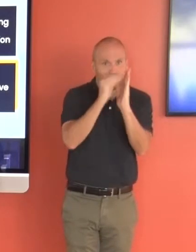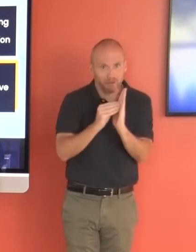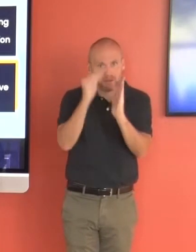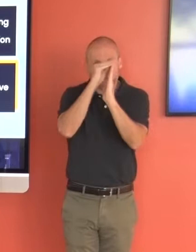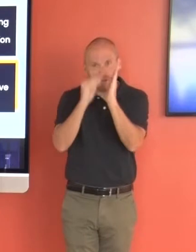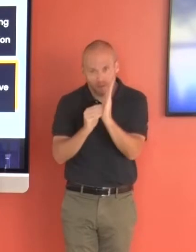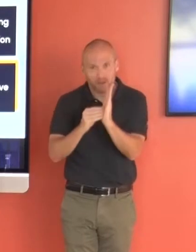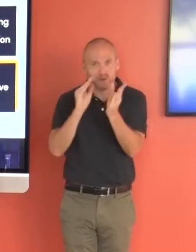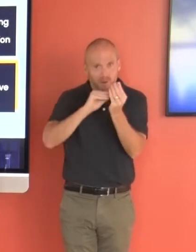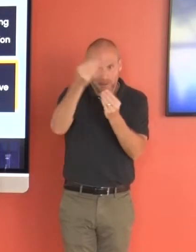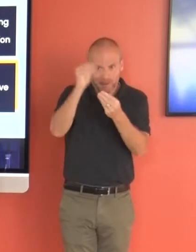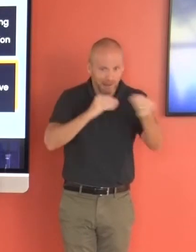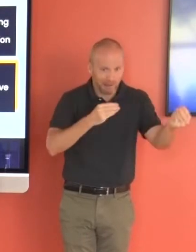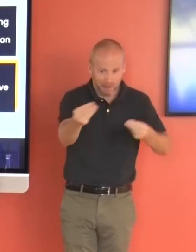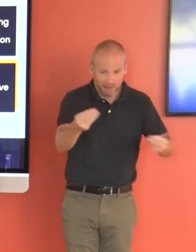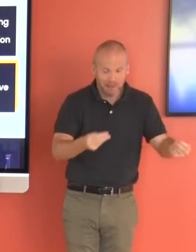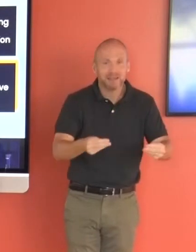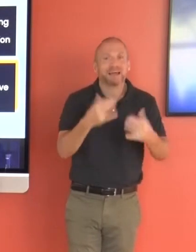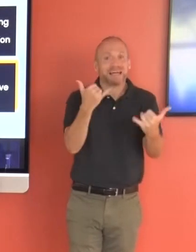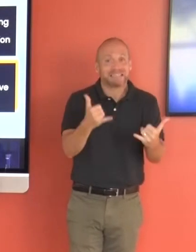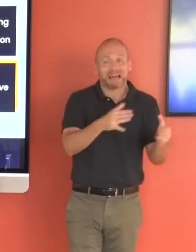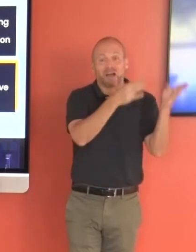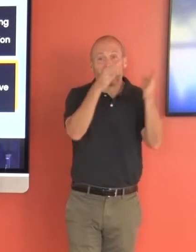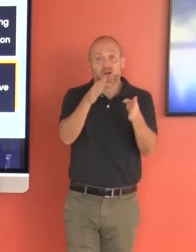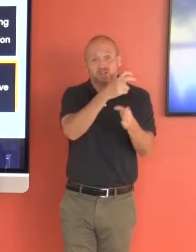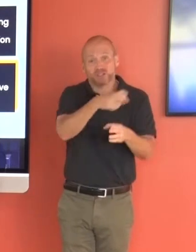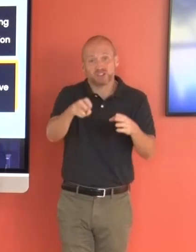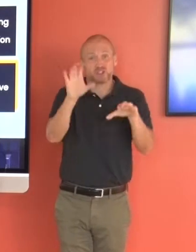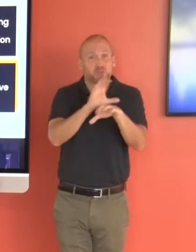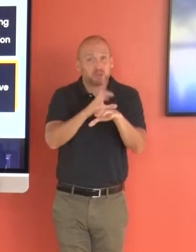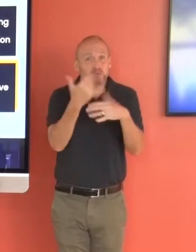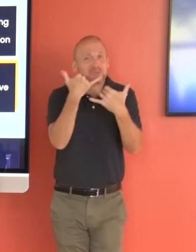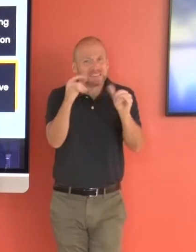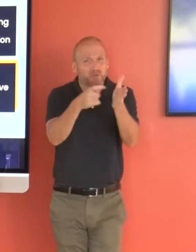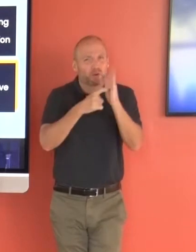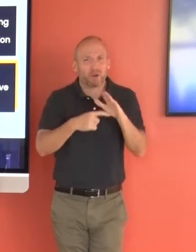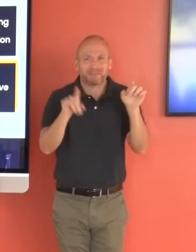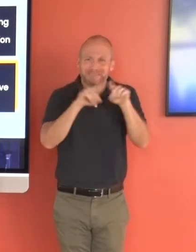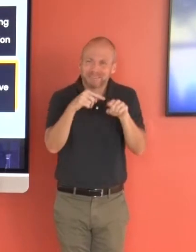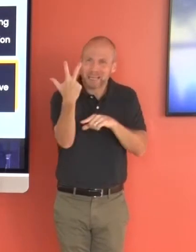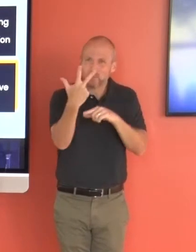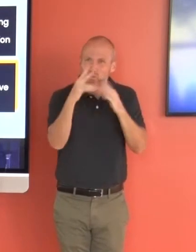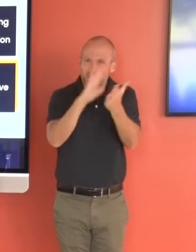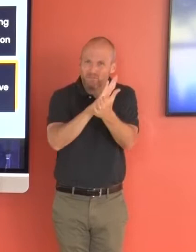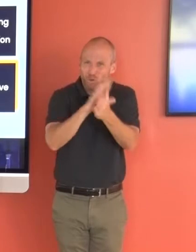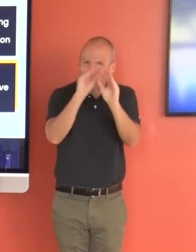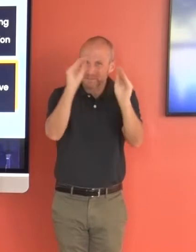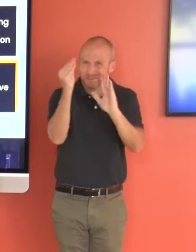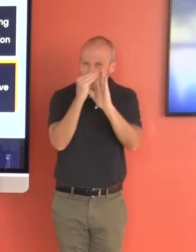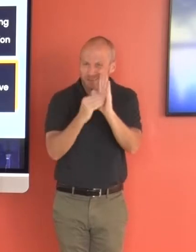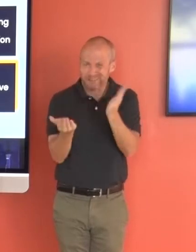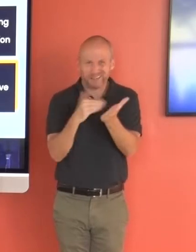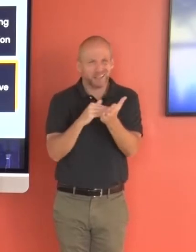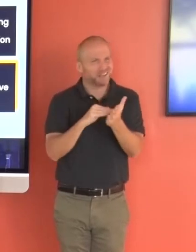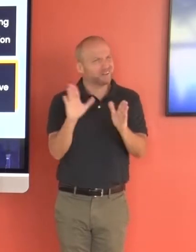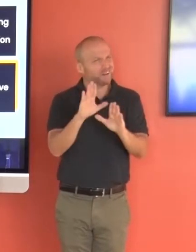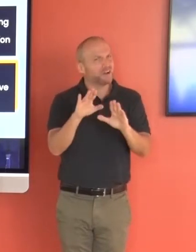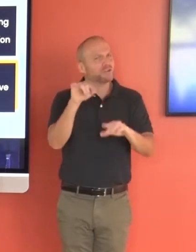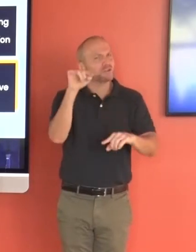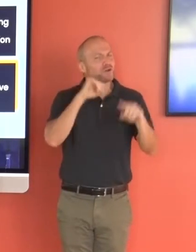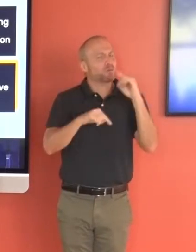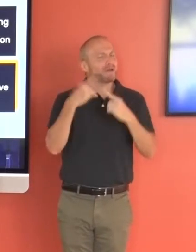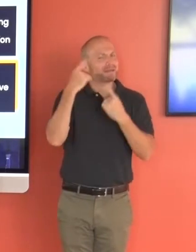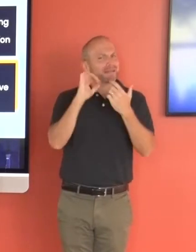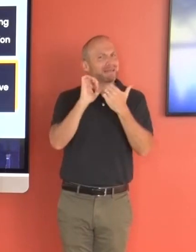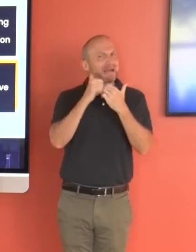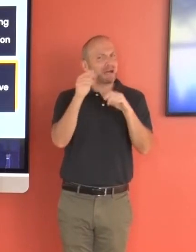form in a computer system? Or have we really thought about, do we need to rethink how we serve our students? When they